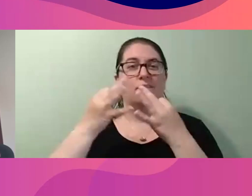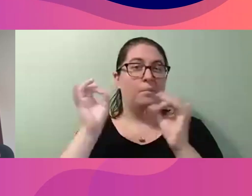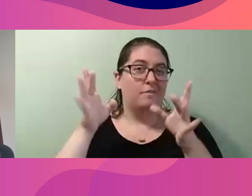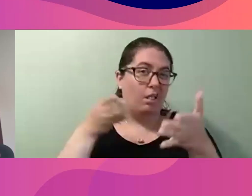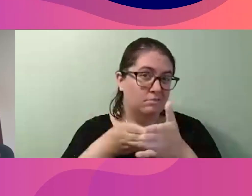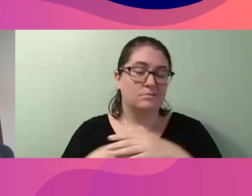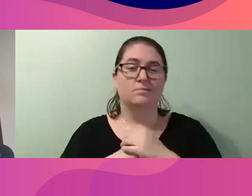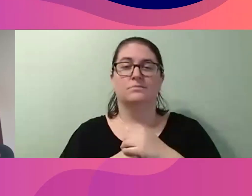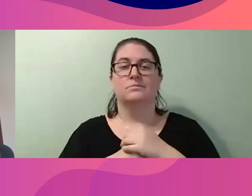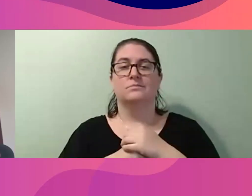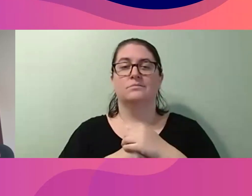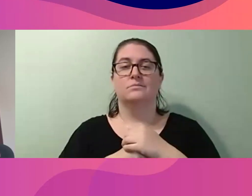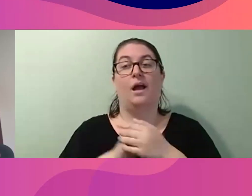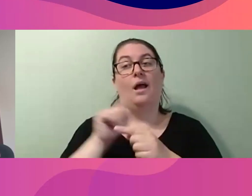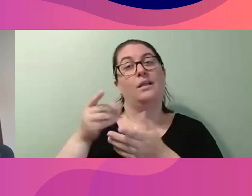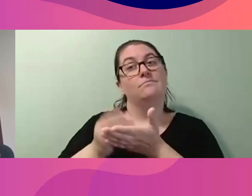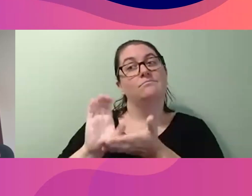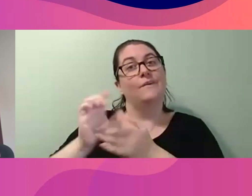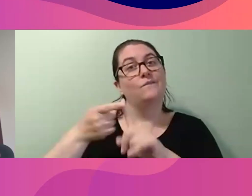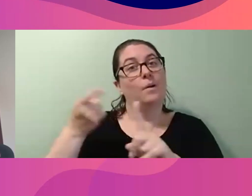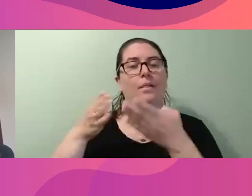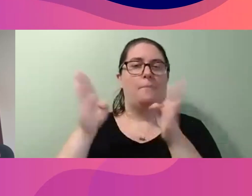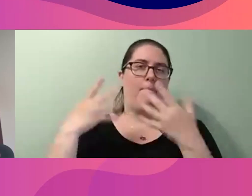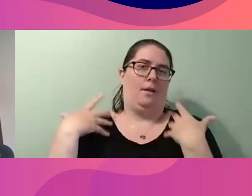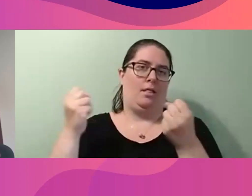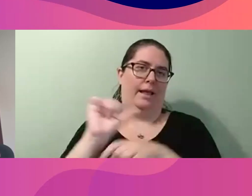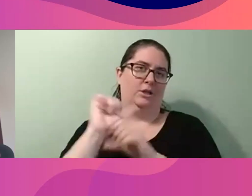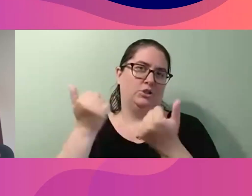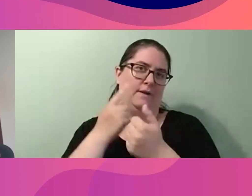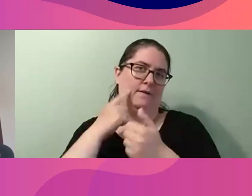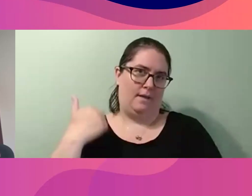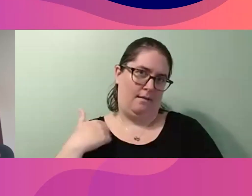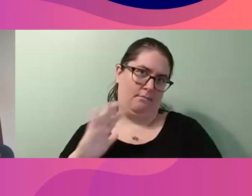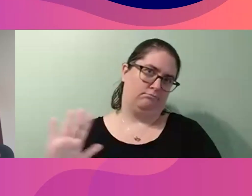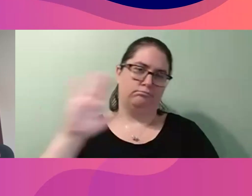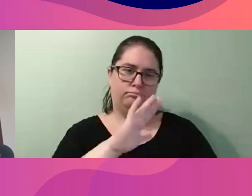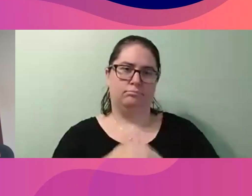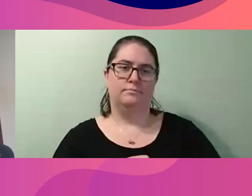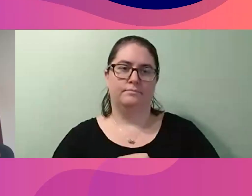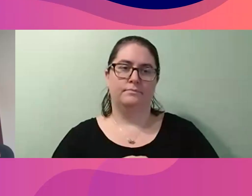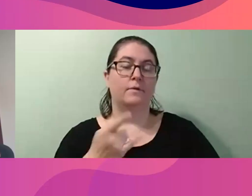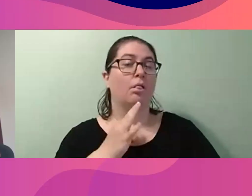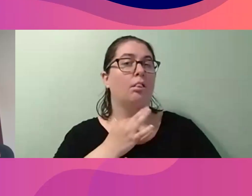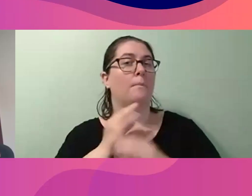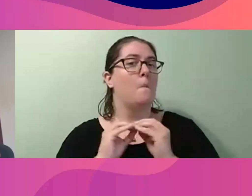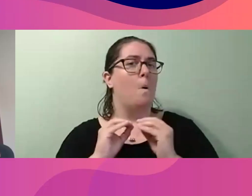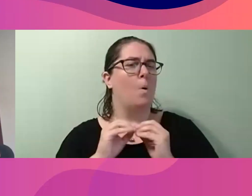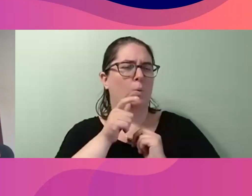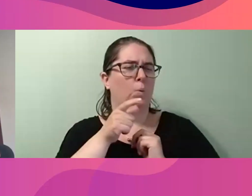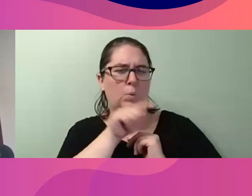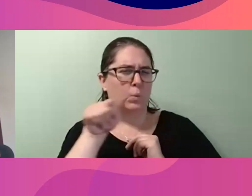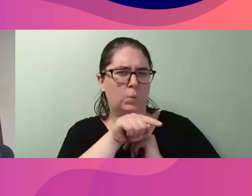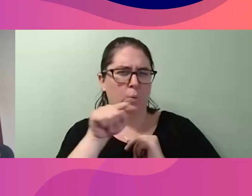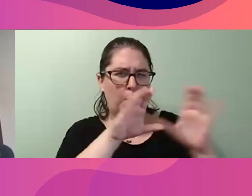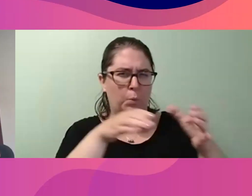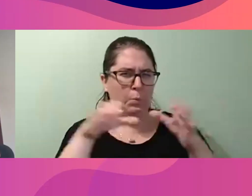violence, and it's funded by the Public Health Agency of Canada. To learn more about the Learning Network